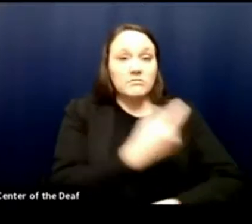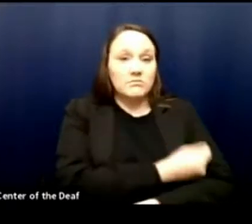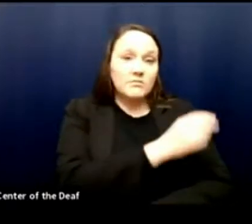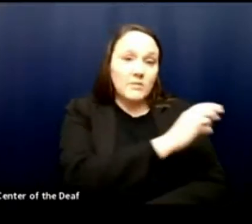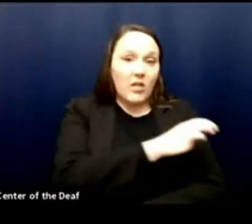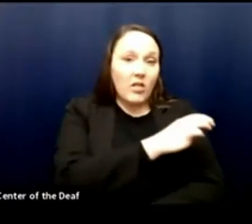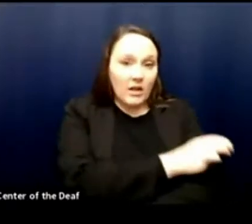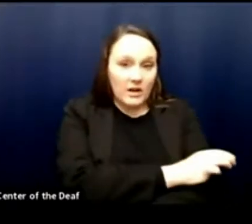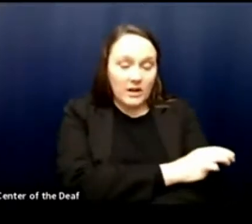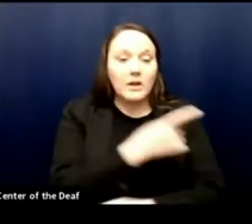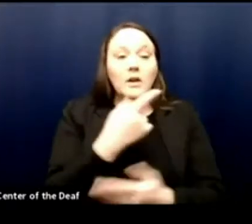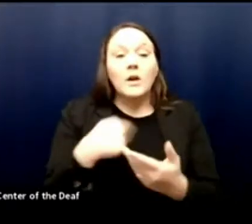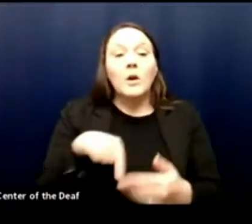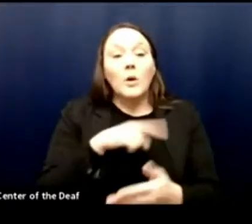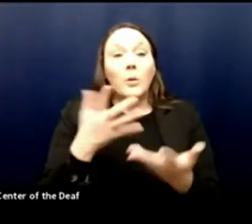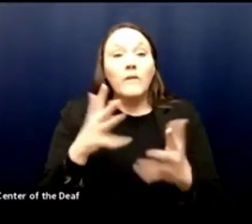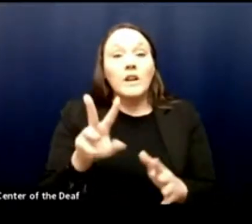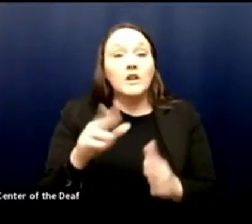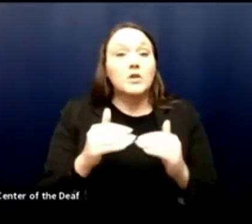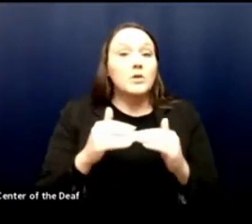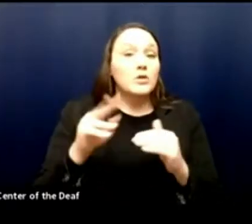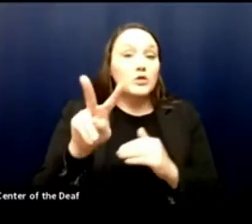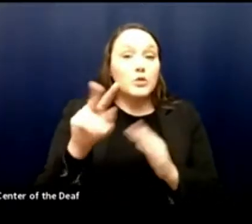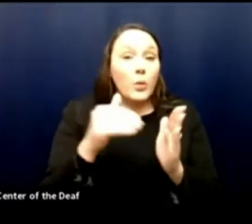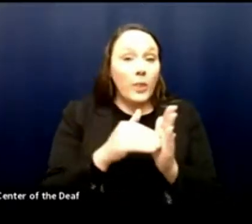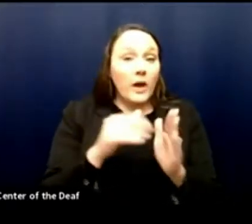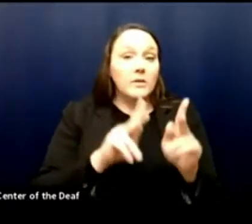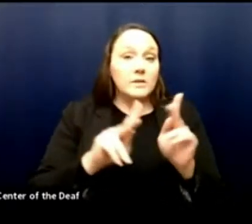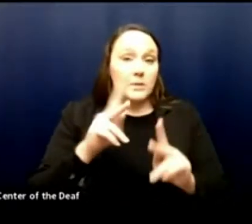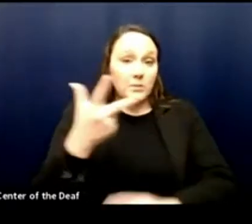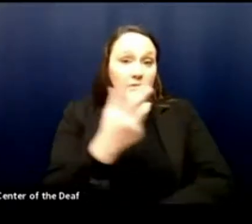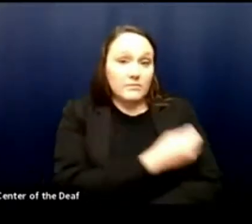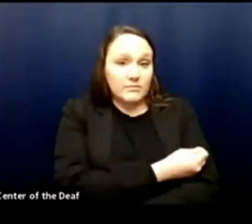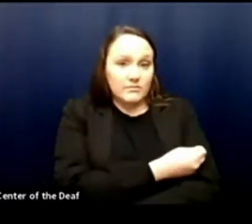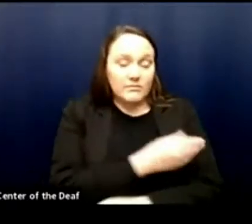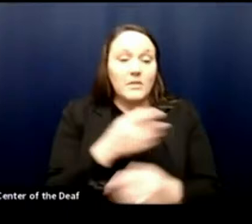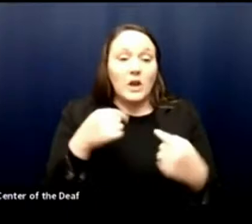We vaccinated 2,000 people during a pre-scheduled